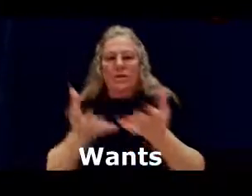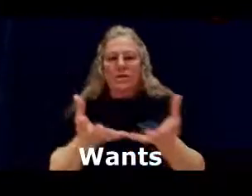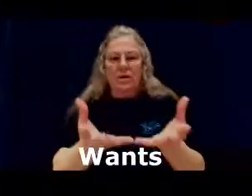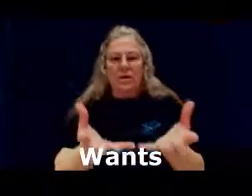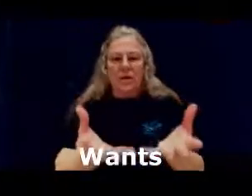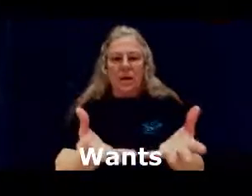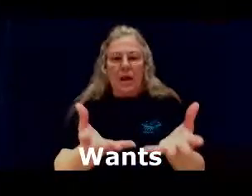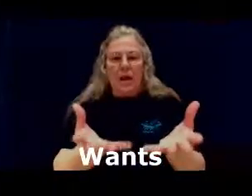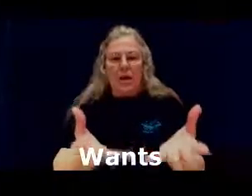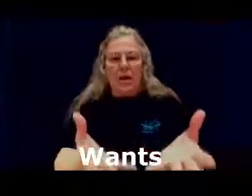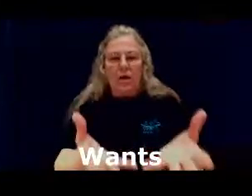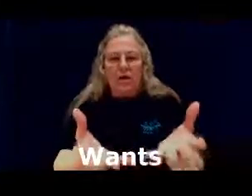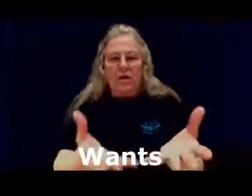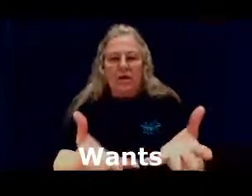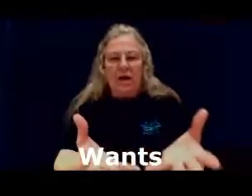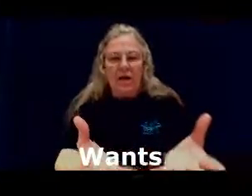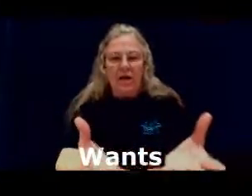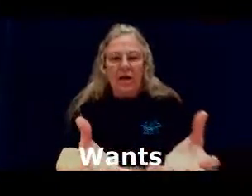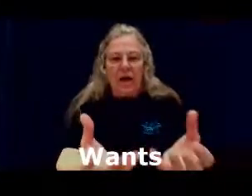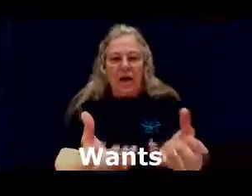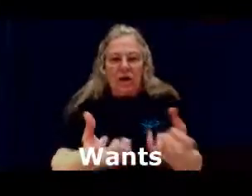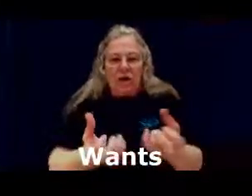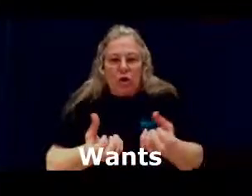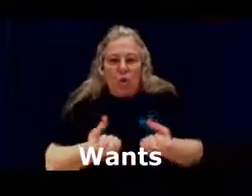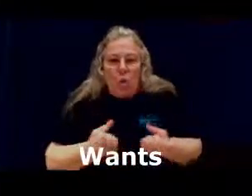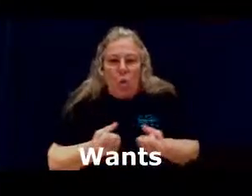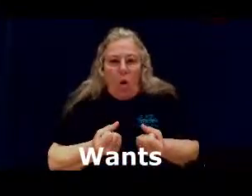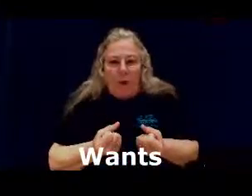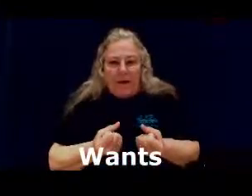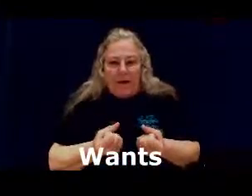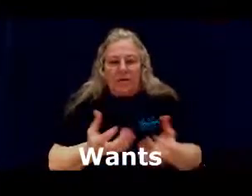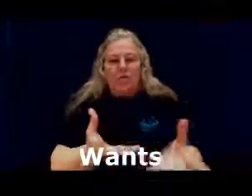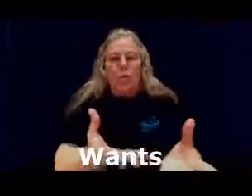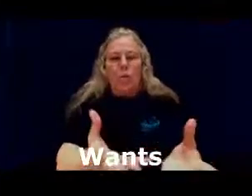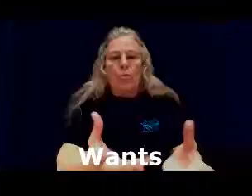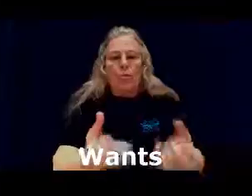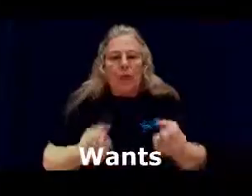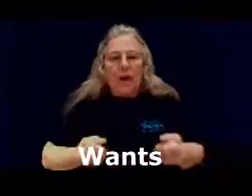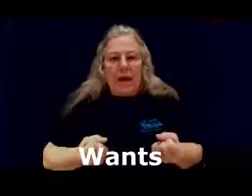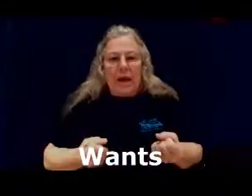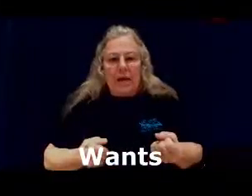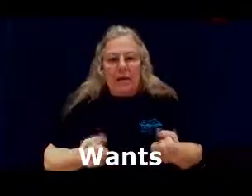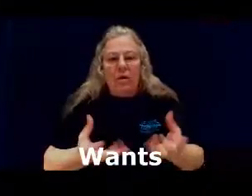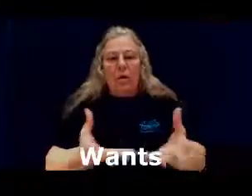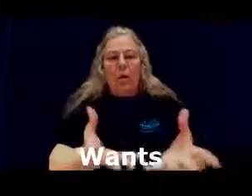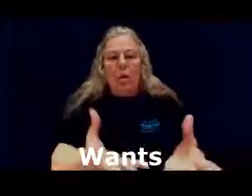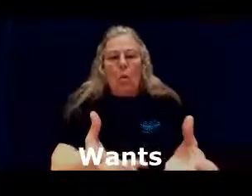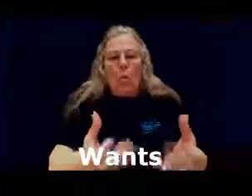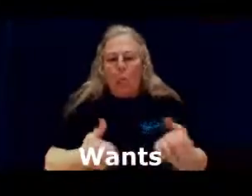Wants. It's out there and you want it. So bring it in.